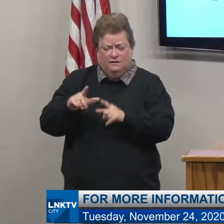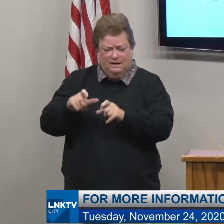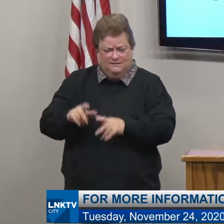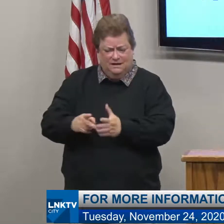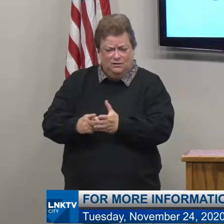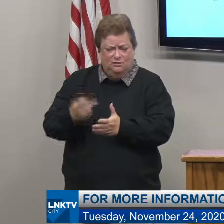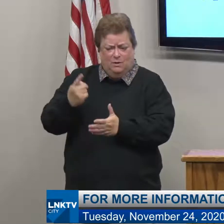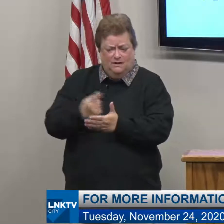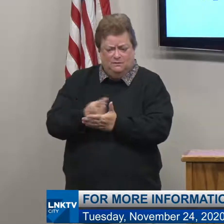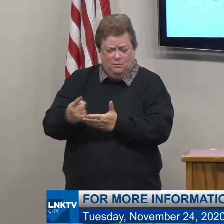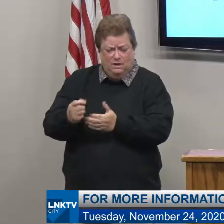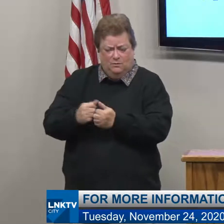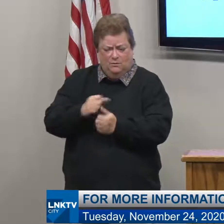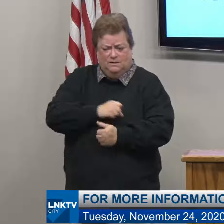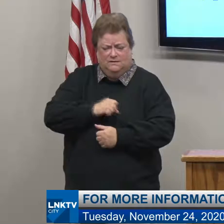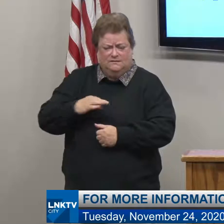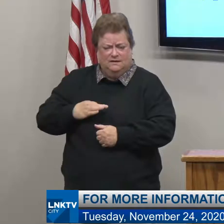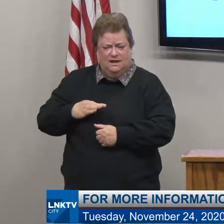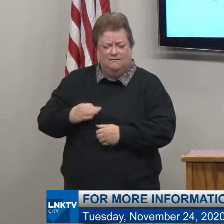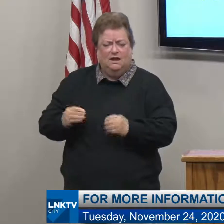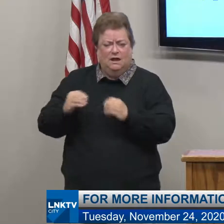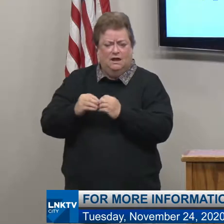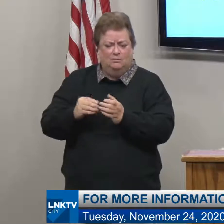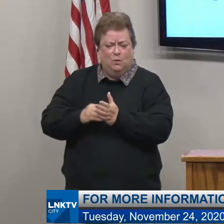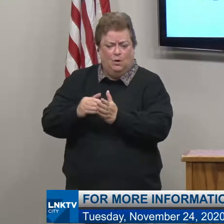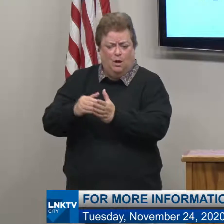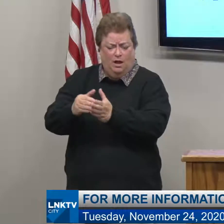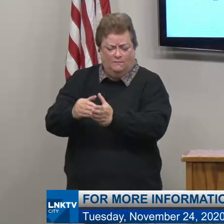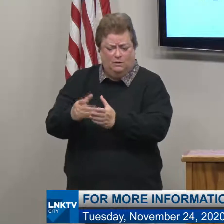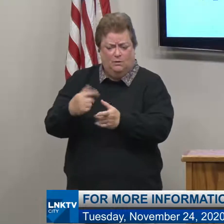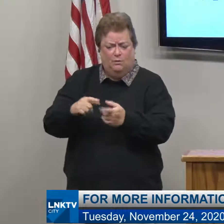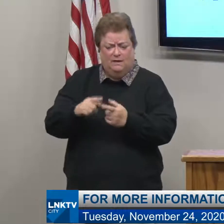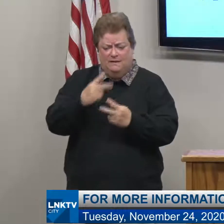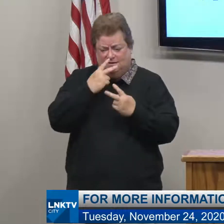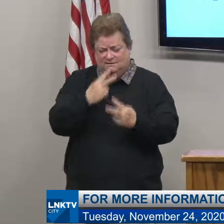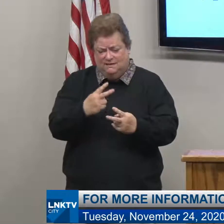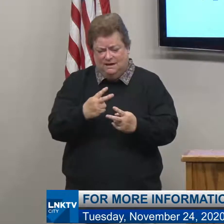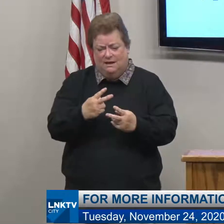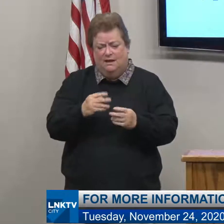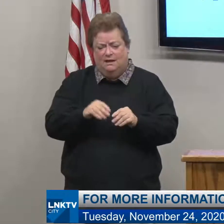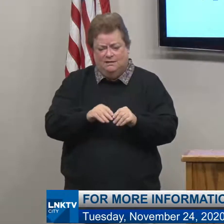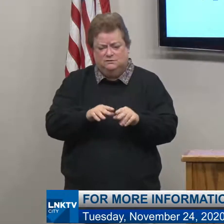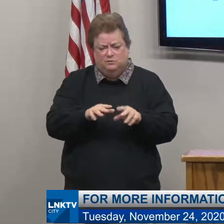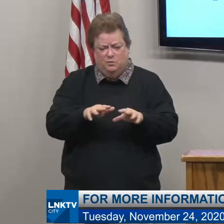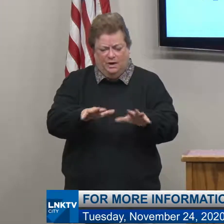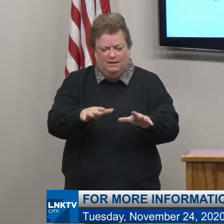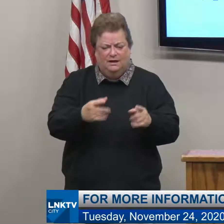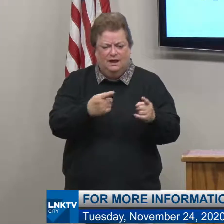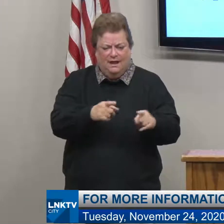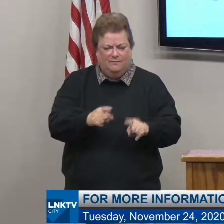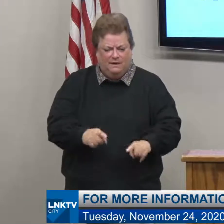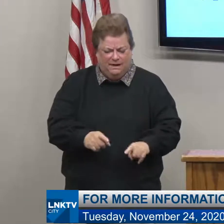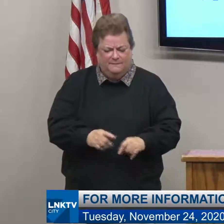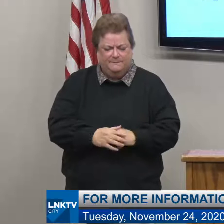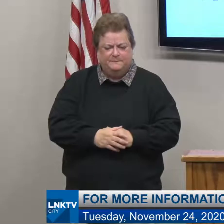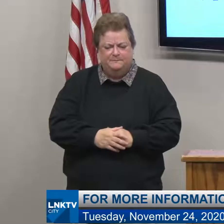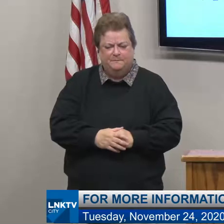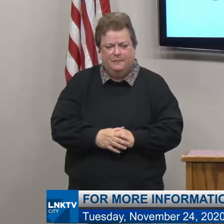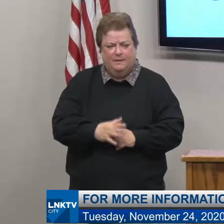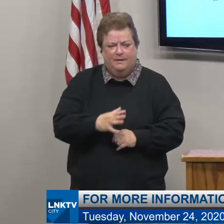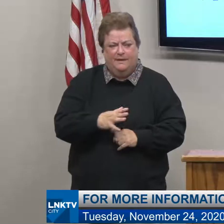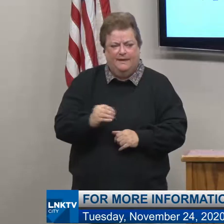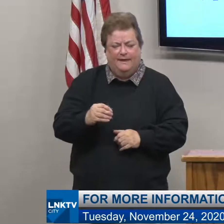with their staff, and then more often when they do have a situation where they have more cases